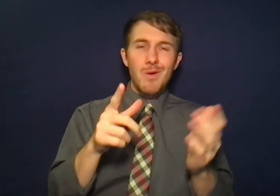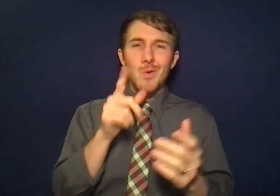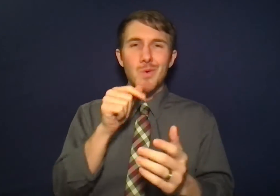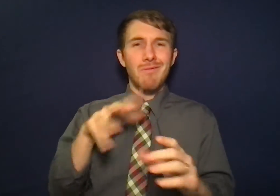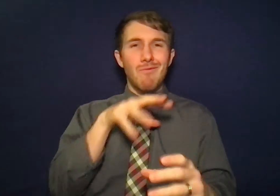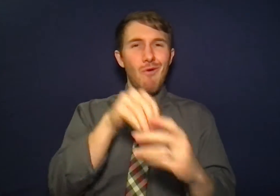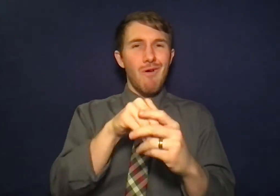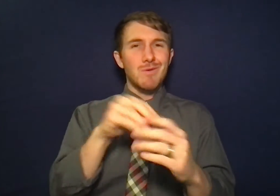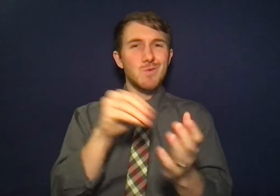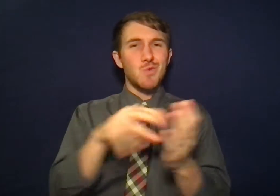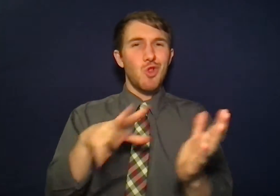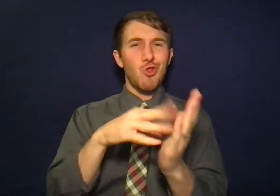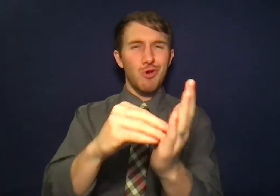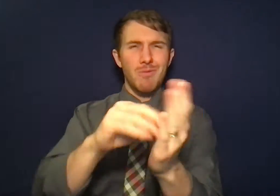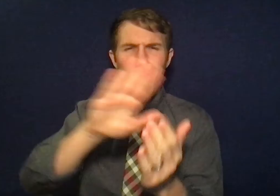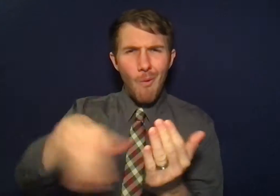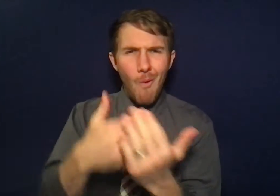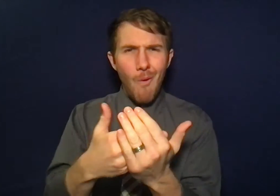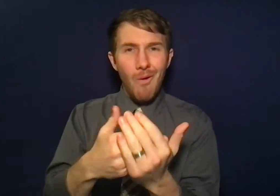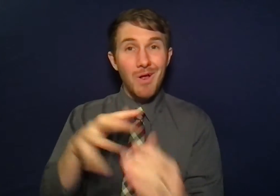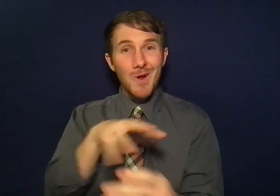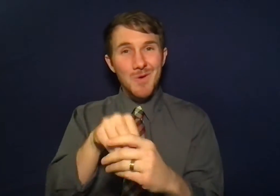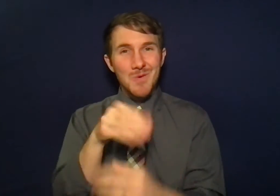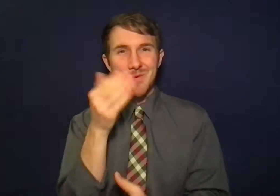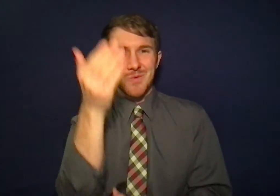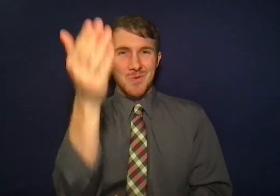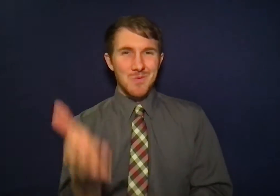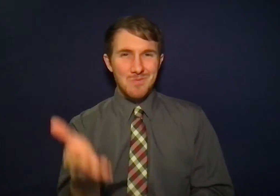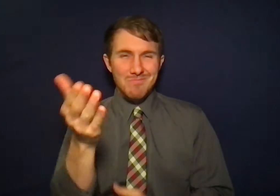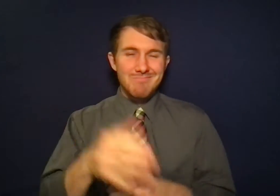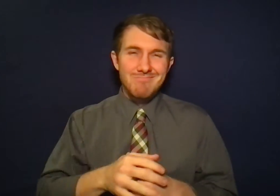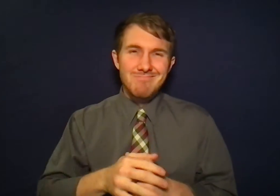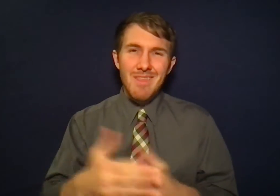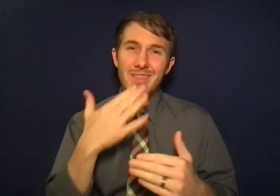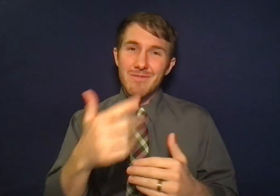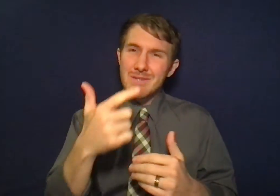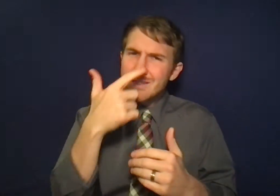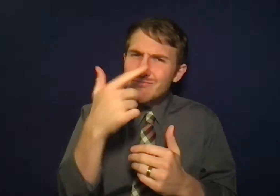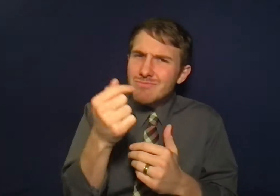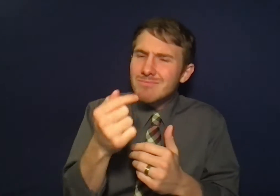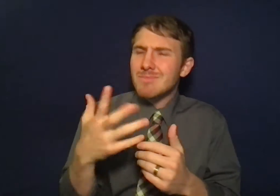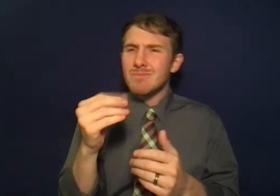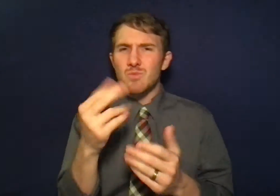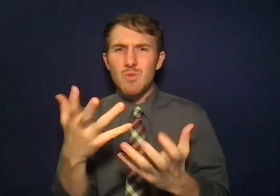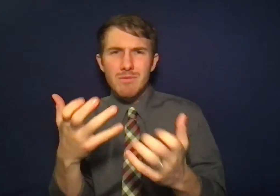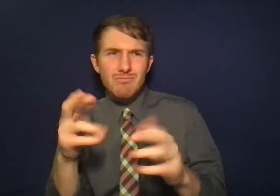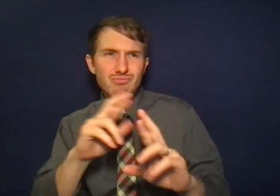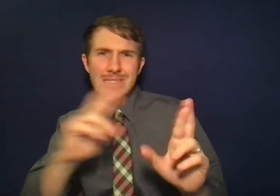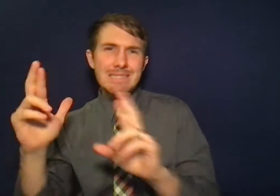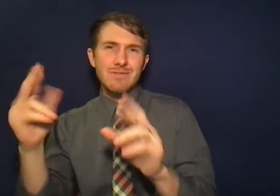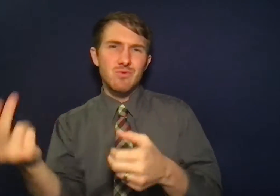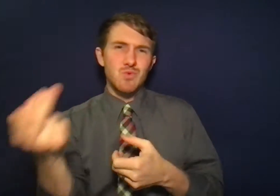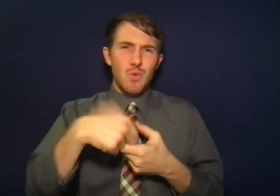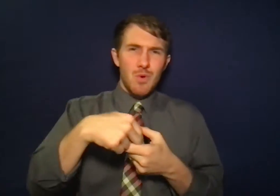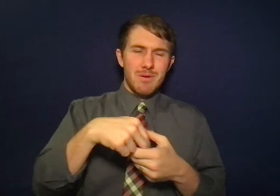student learning, and that includes you. Thank you for expressing interest and for getting ready to be a part of a group of educators like